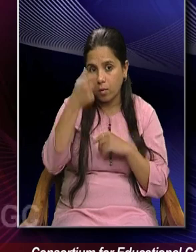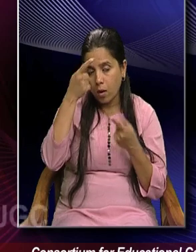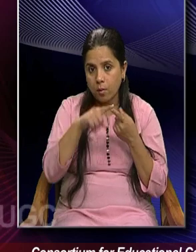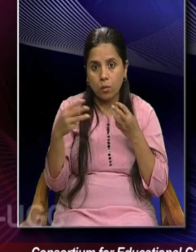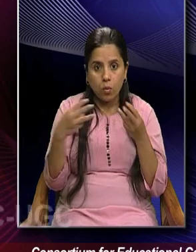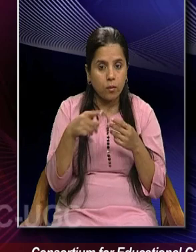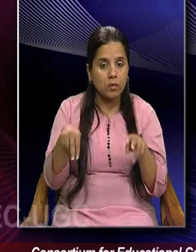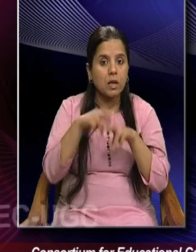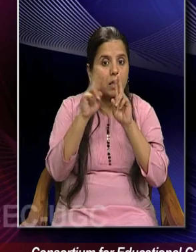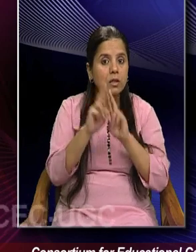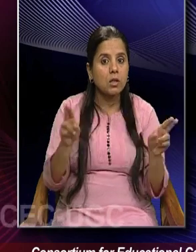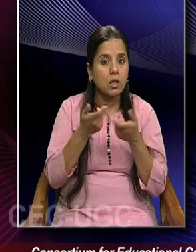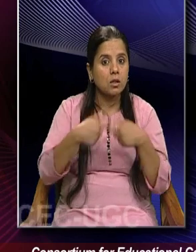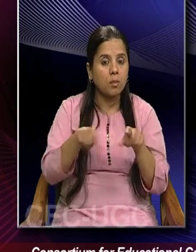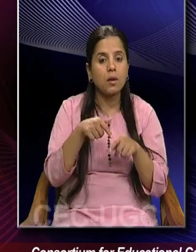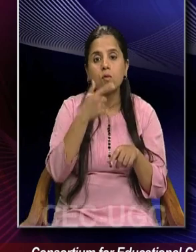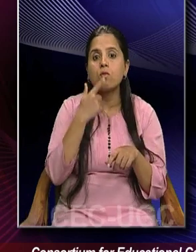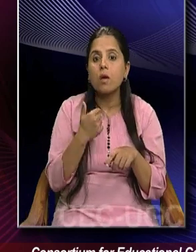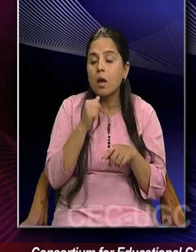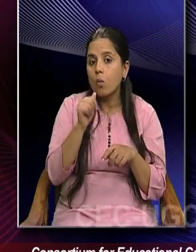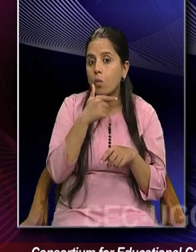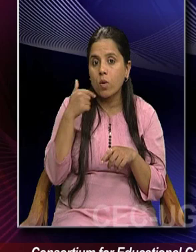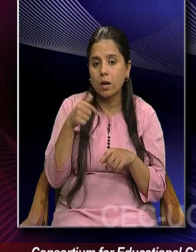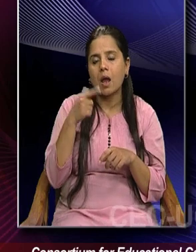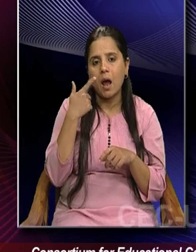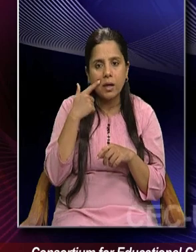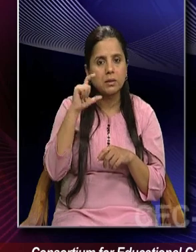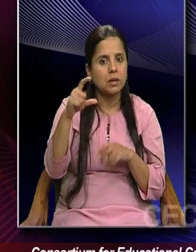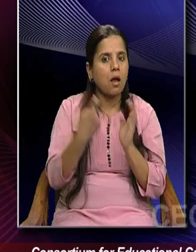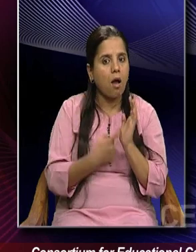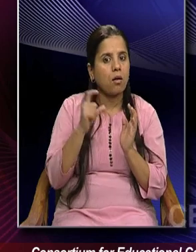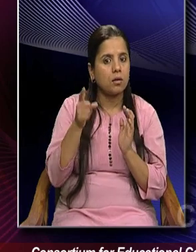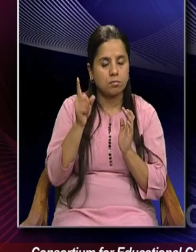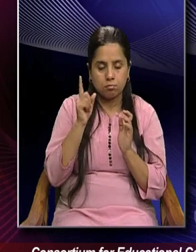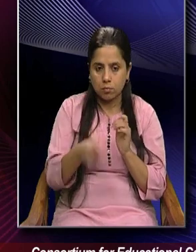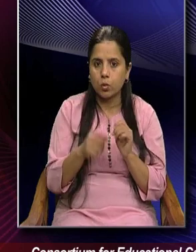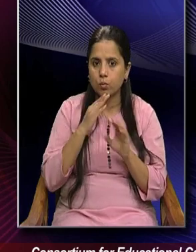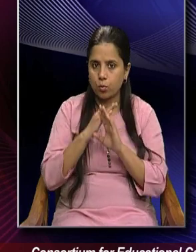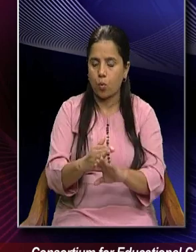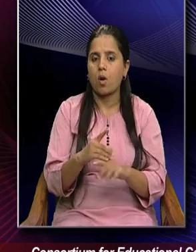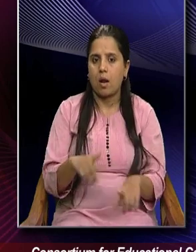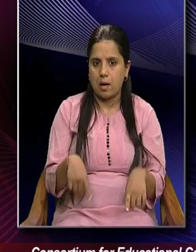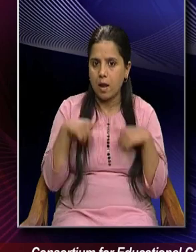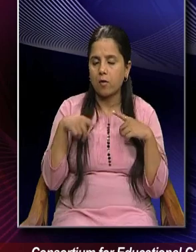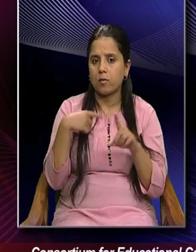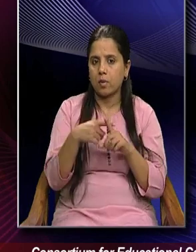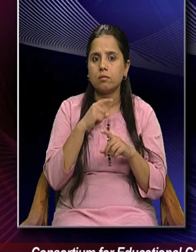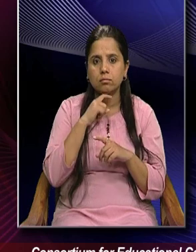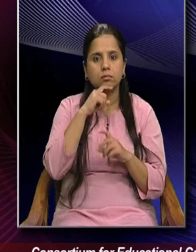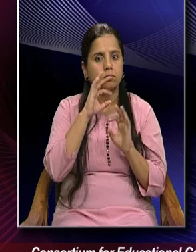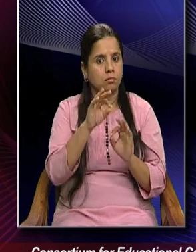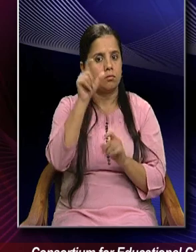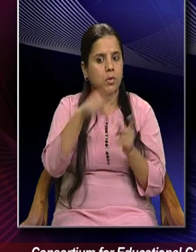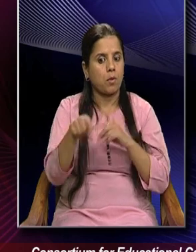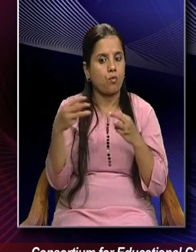International Committee of the Red Cross, ICRC, mandated to protect the lives and dignity of victims